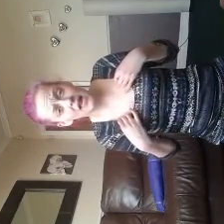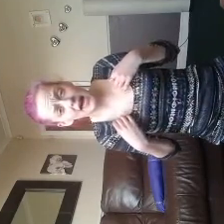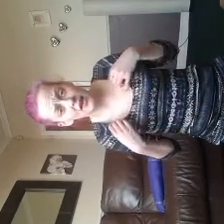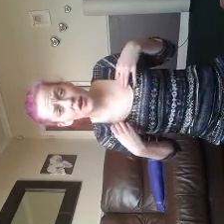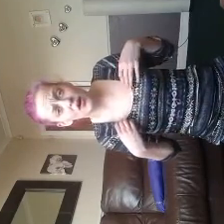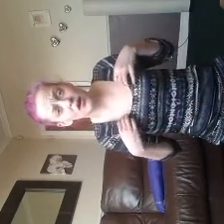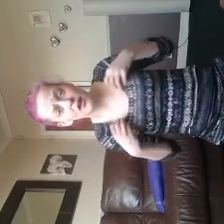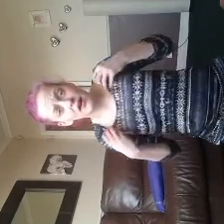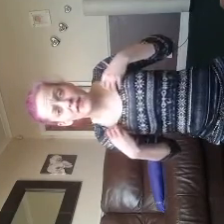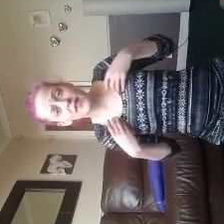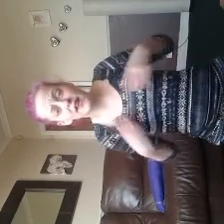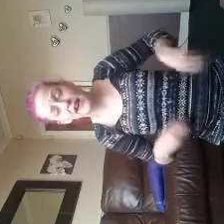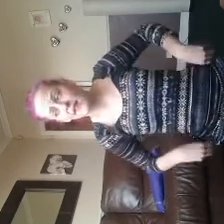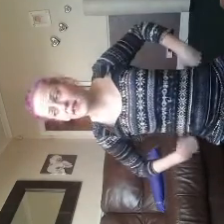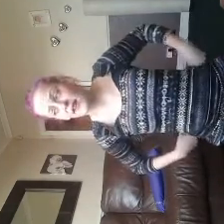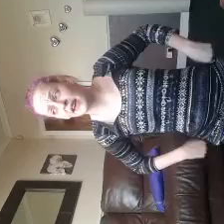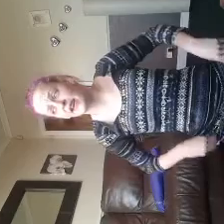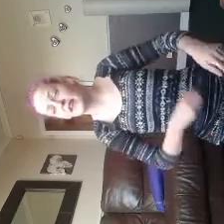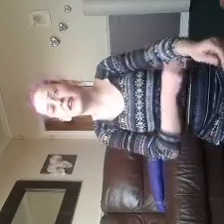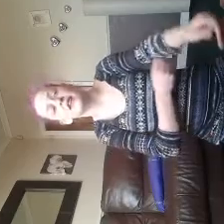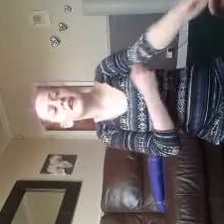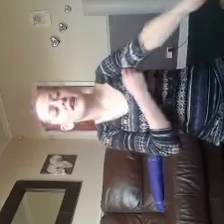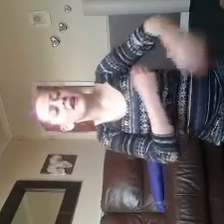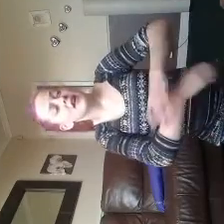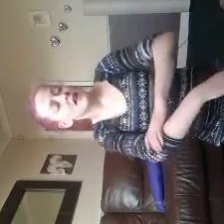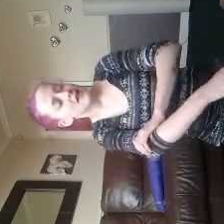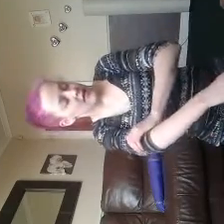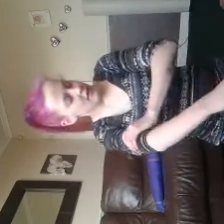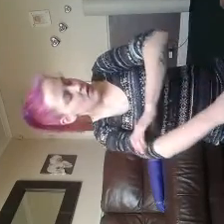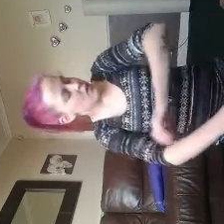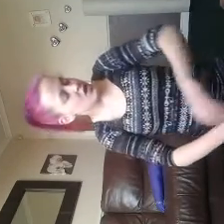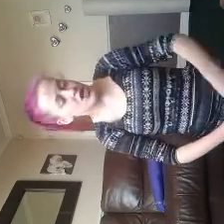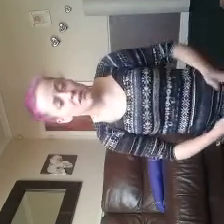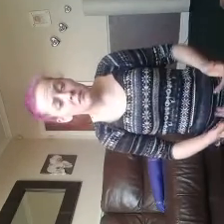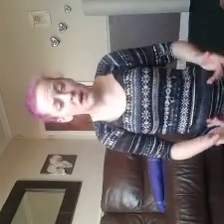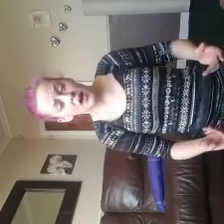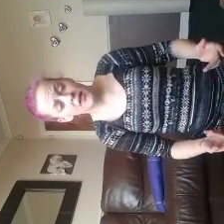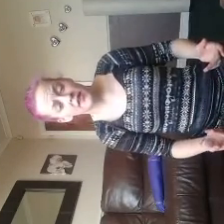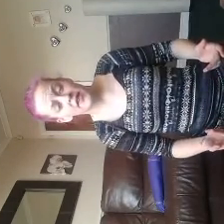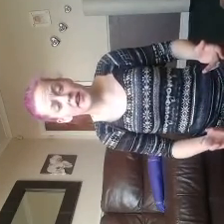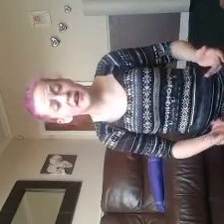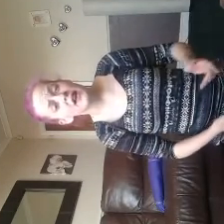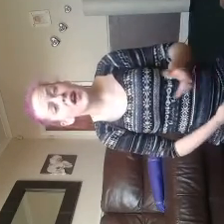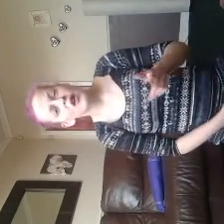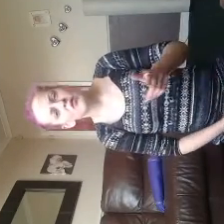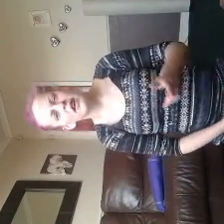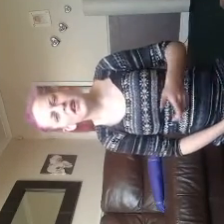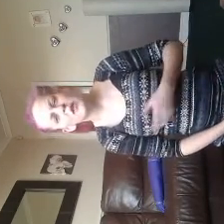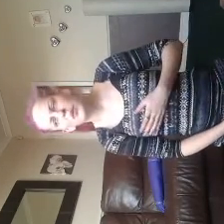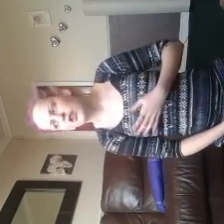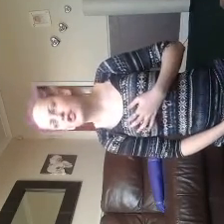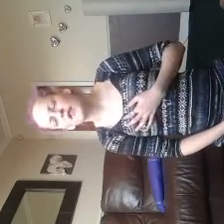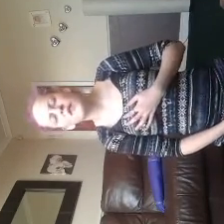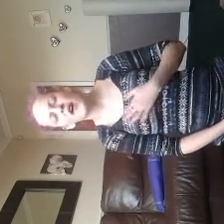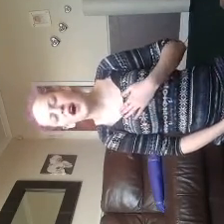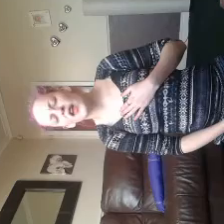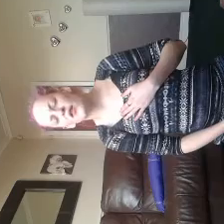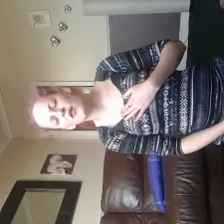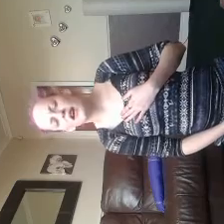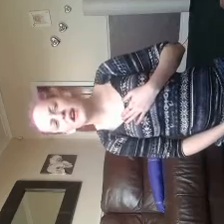All I know, love will save the day. Remember what your mother said, read the books your father